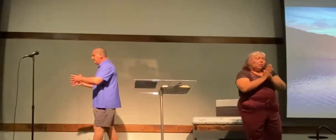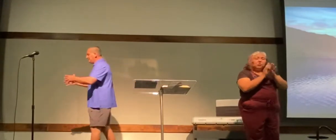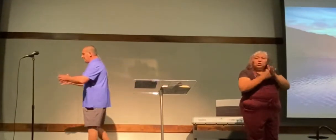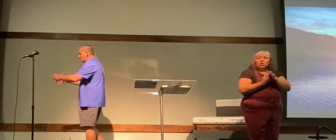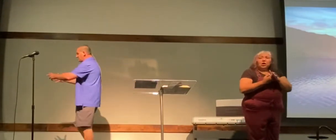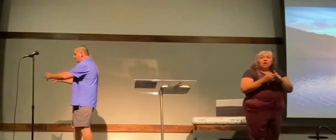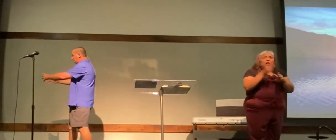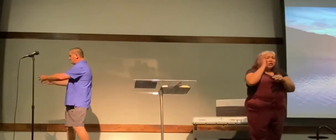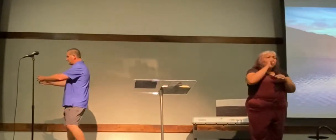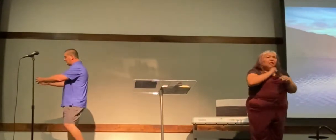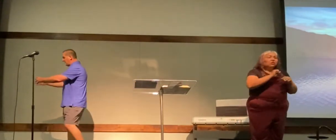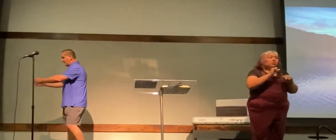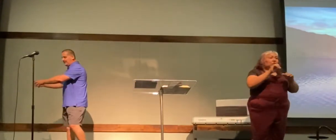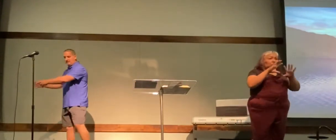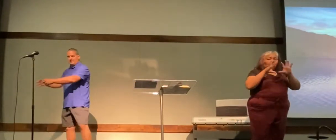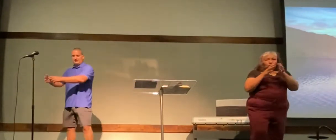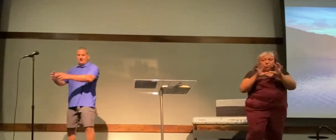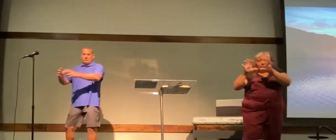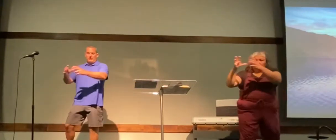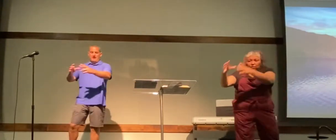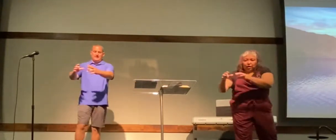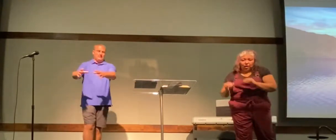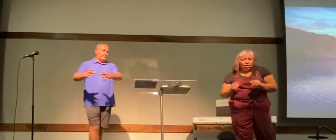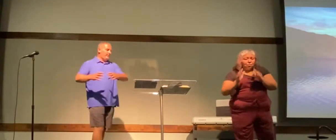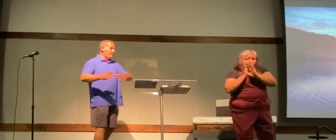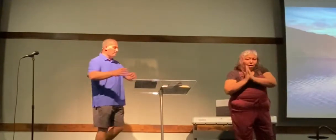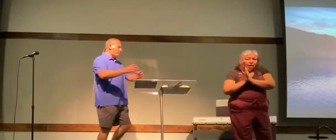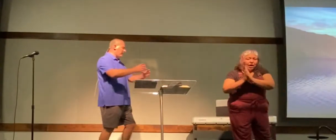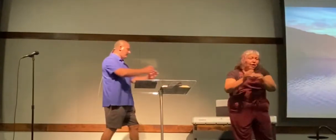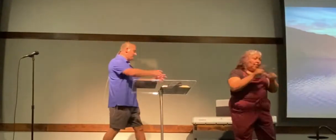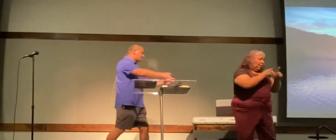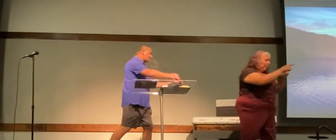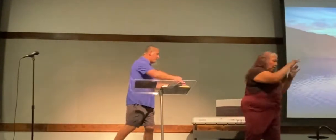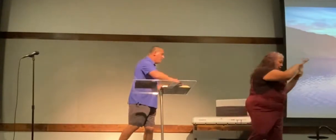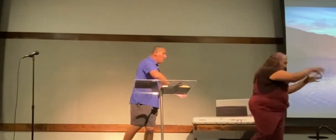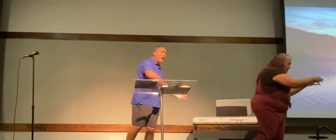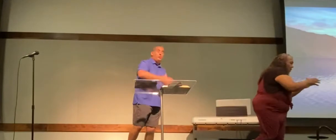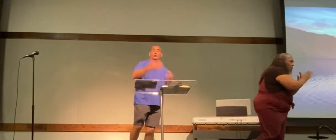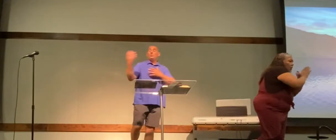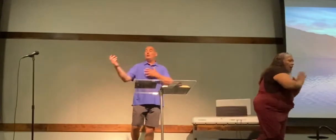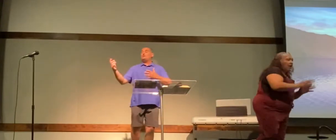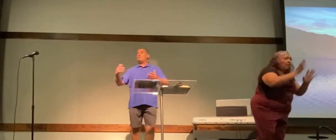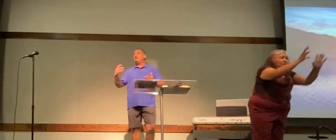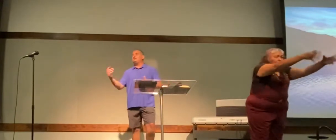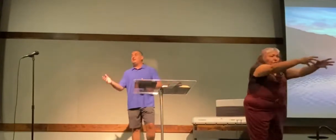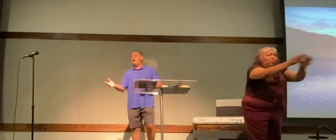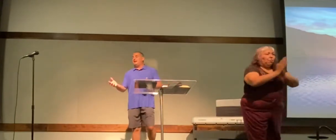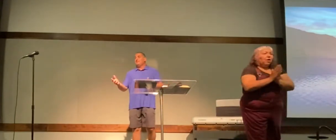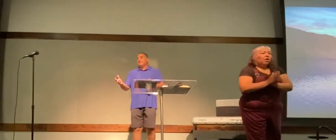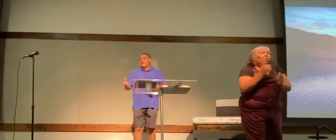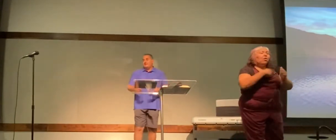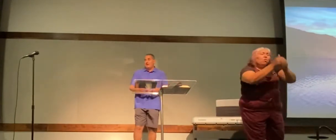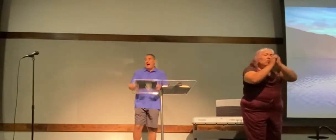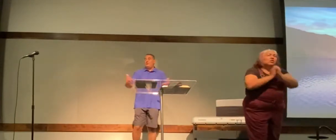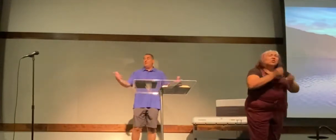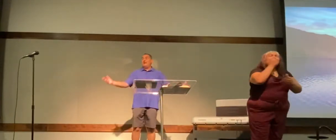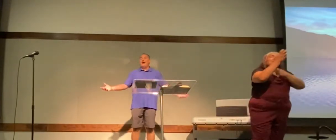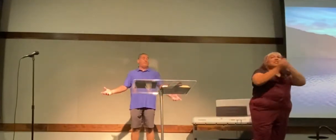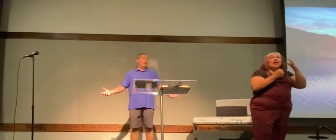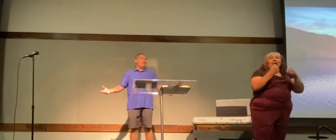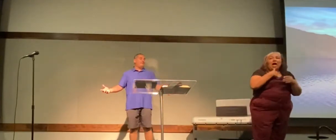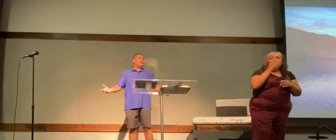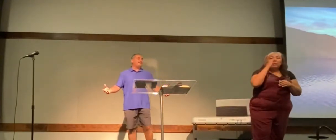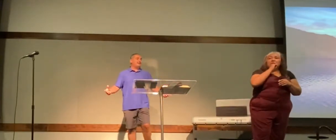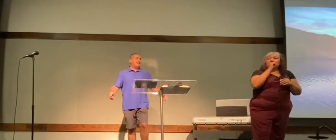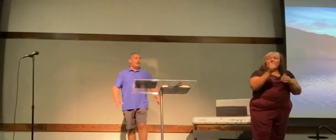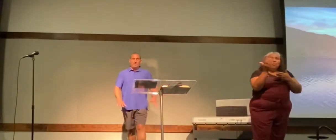see teenagers in groups right over here and praying, and over here and praying and just praying while we're worshiping and singing. And so I would not